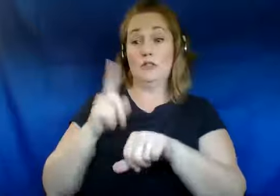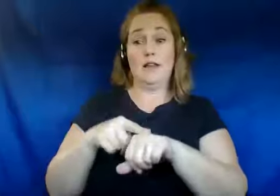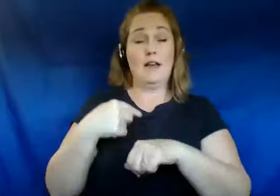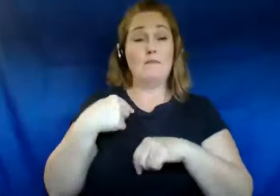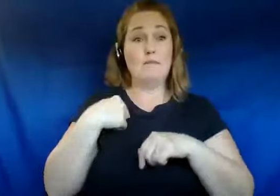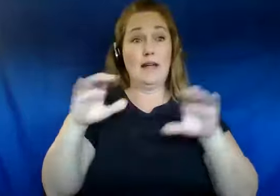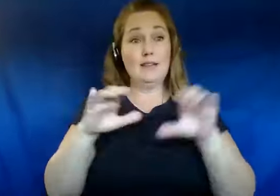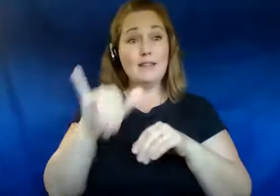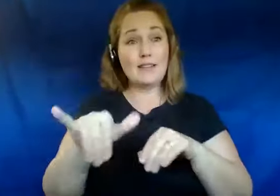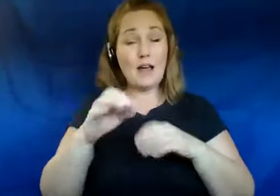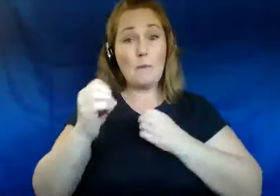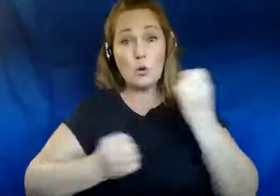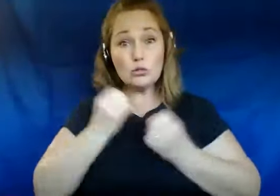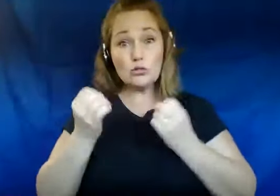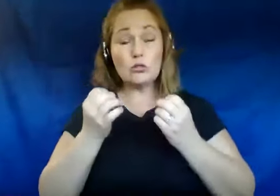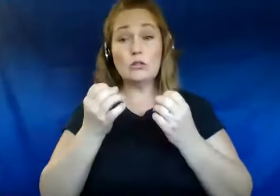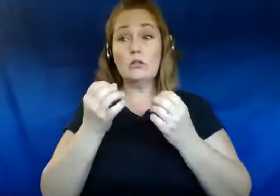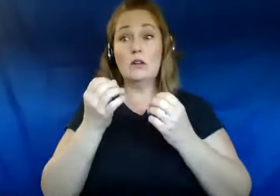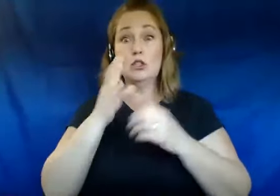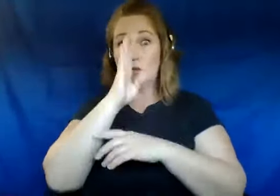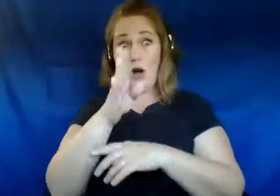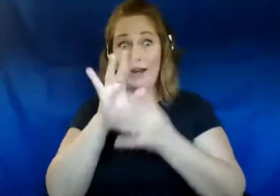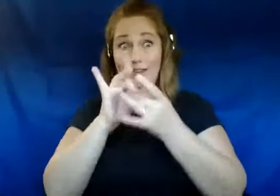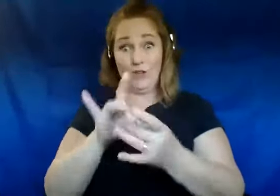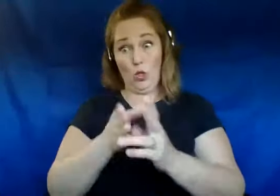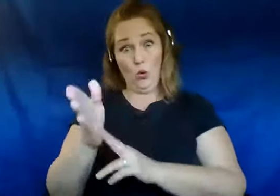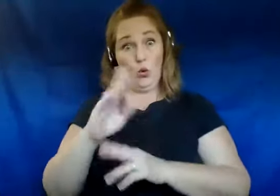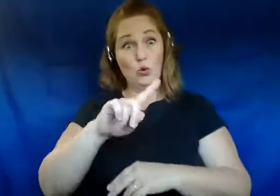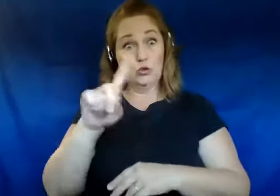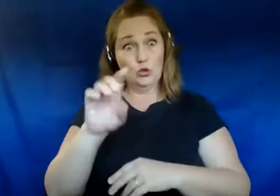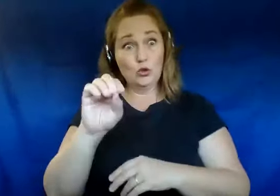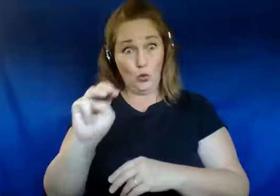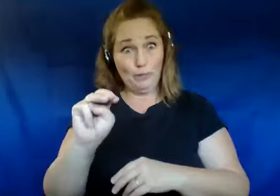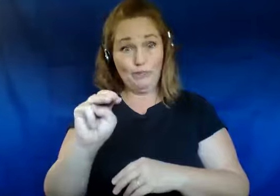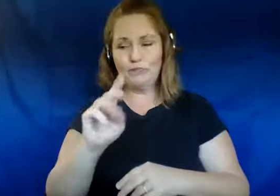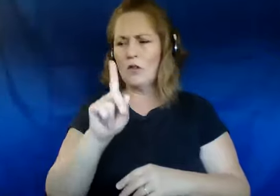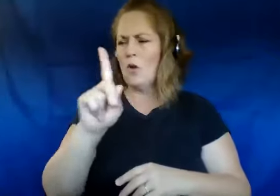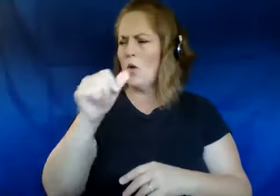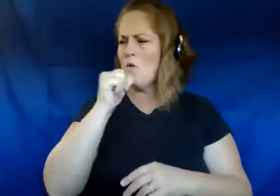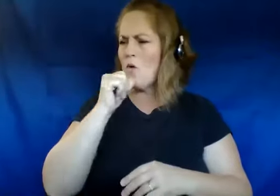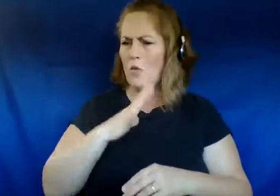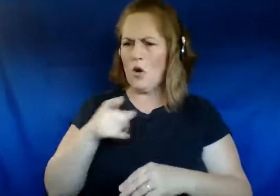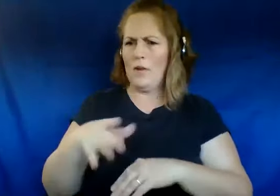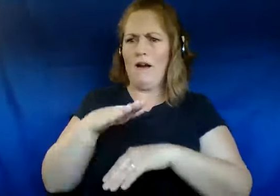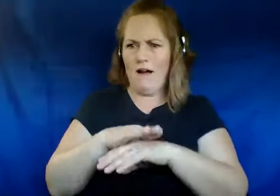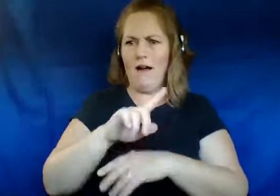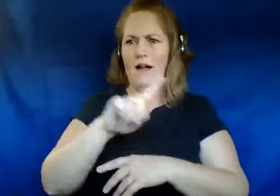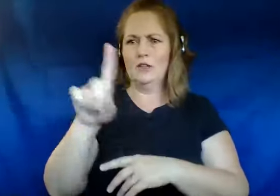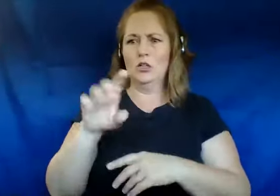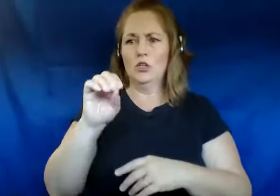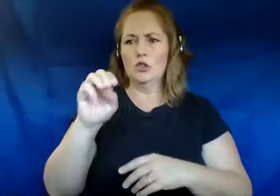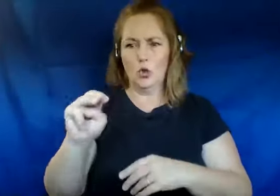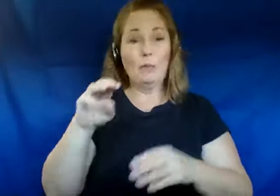the emotional sobriety on Zoom, there was a woman on the Zoom that was in